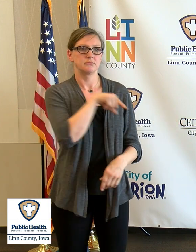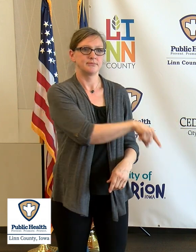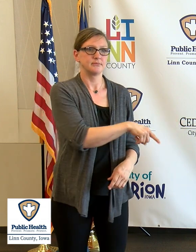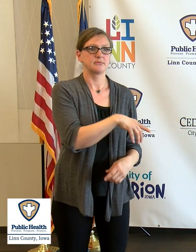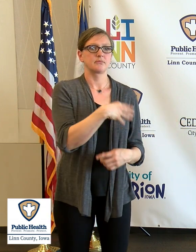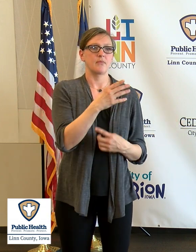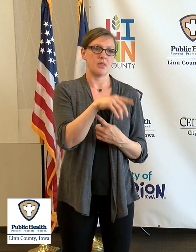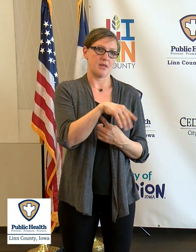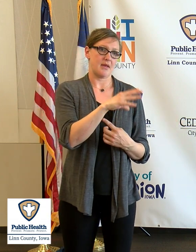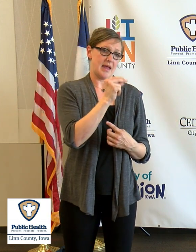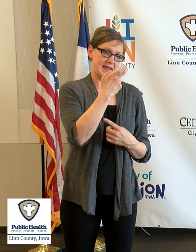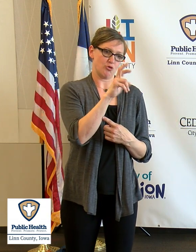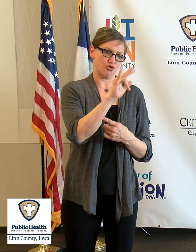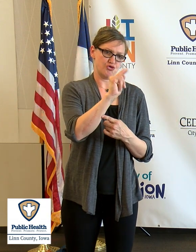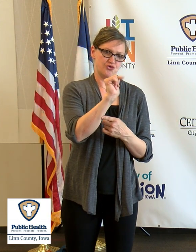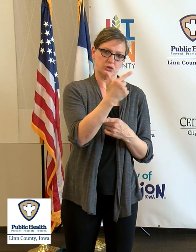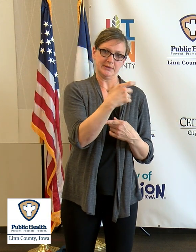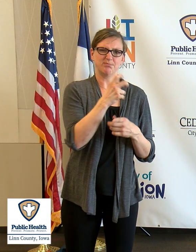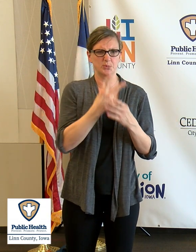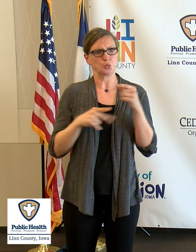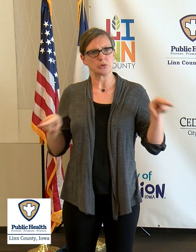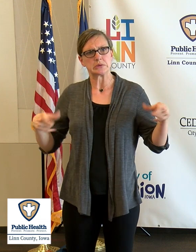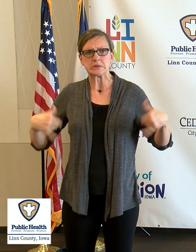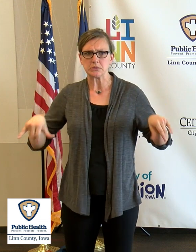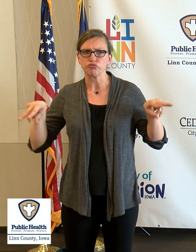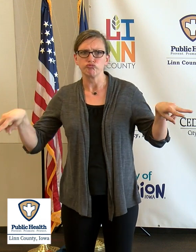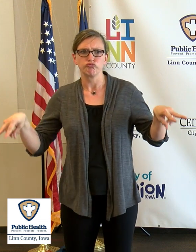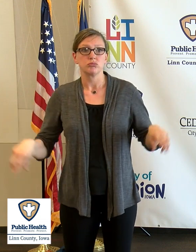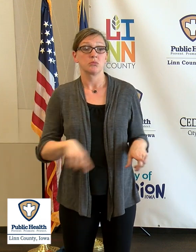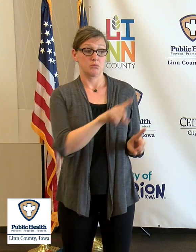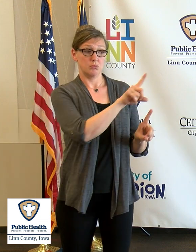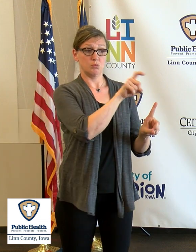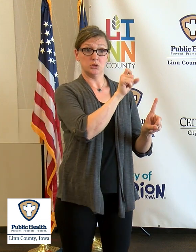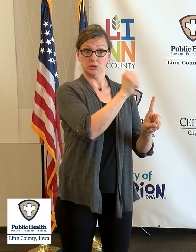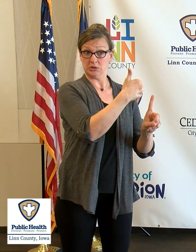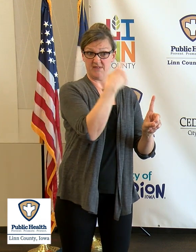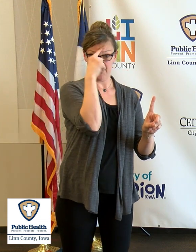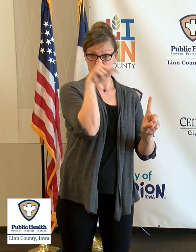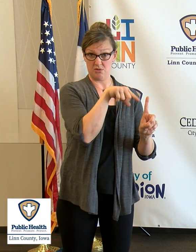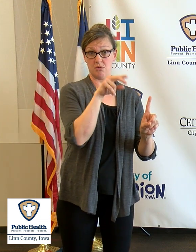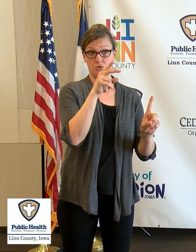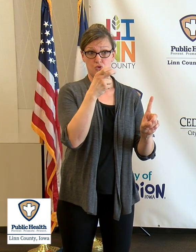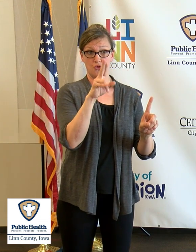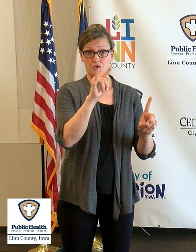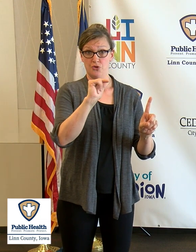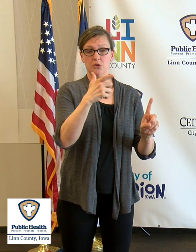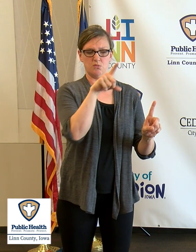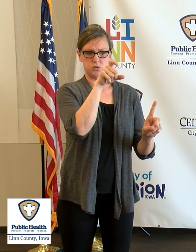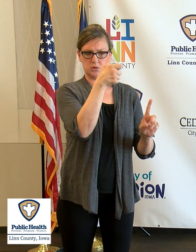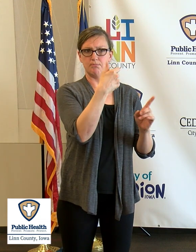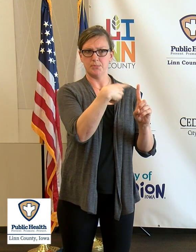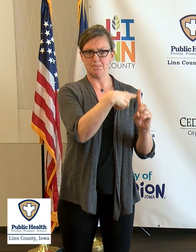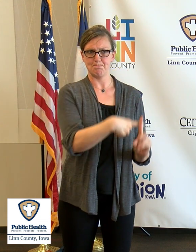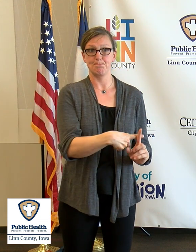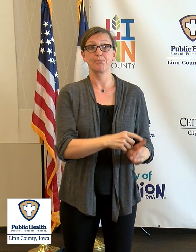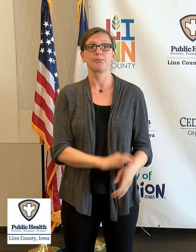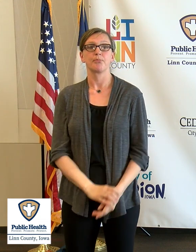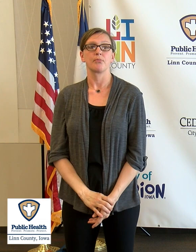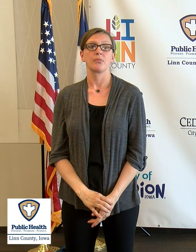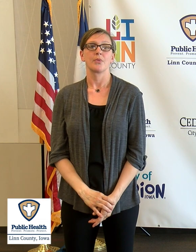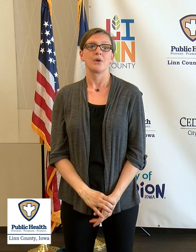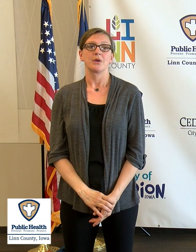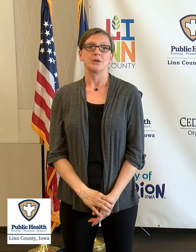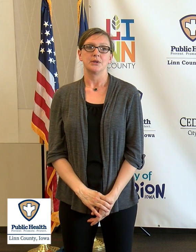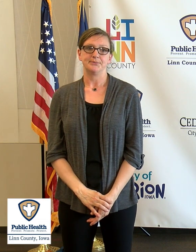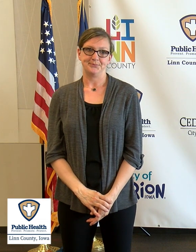Care, 110 staff and residents have tested positive. Unfortunately, 22 of those residents